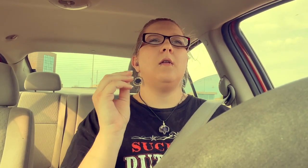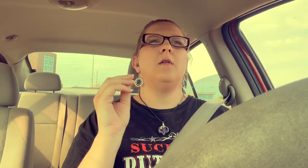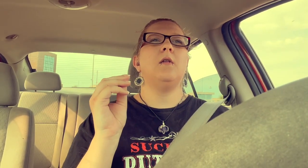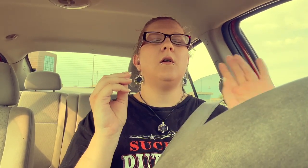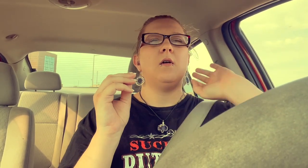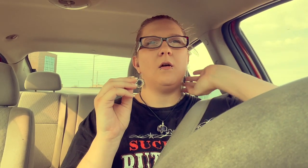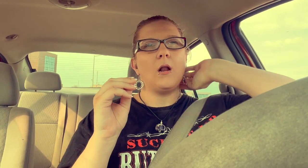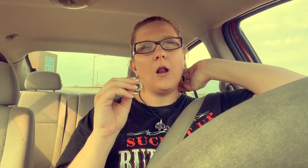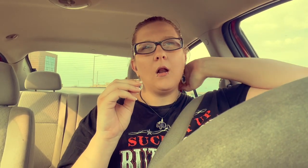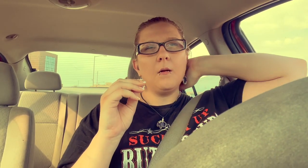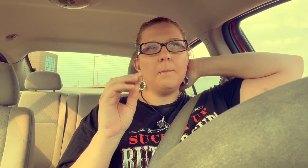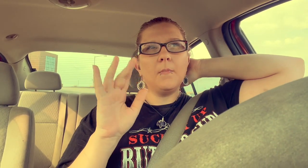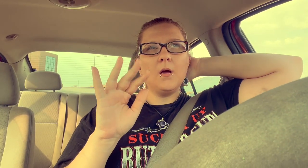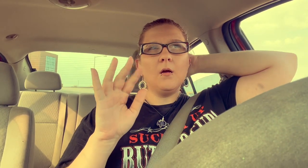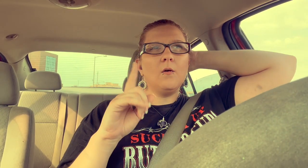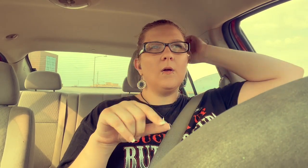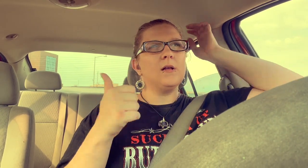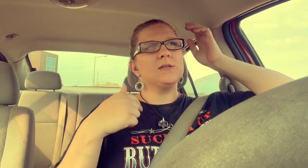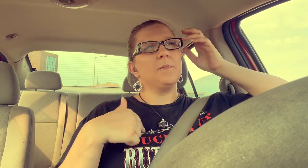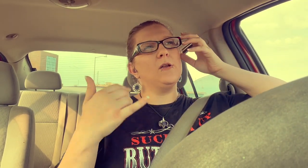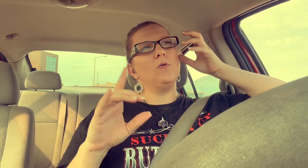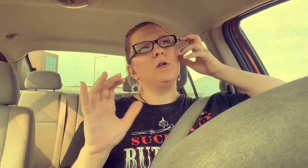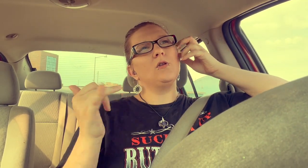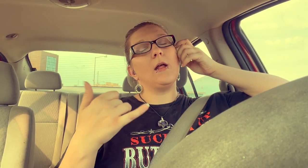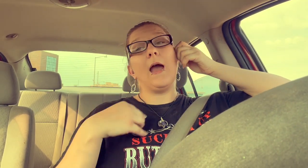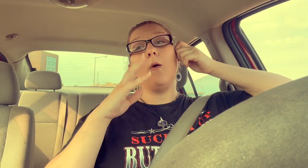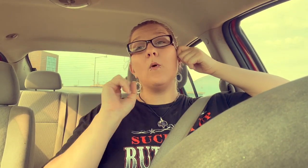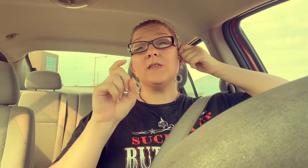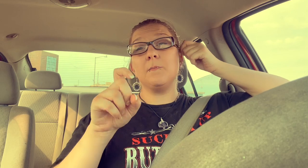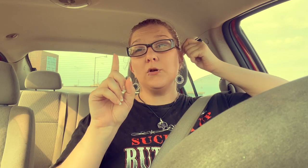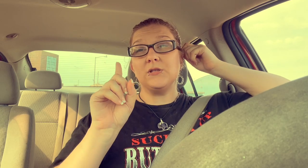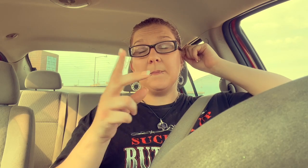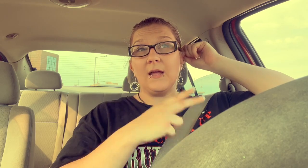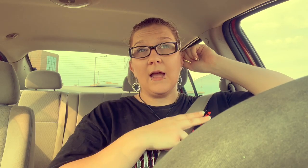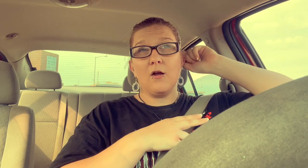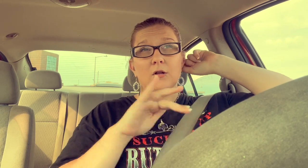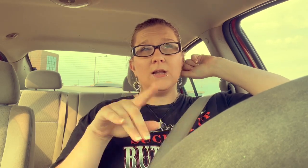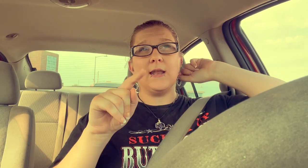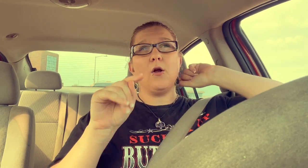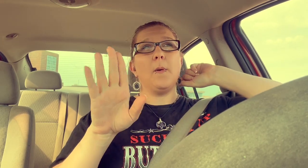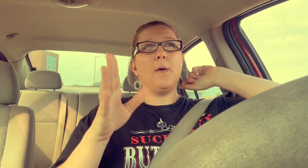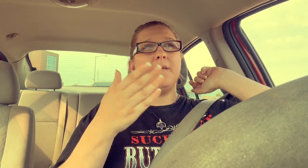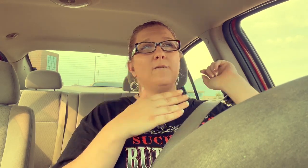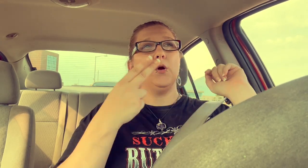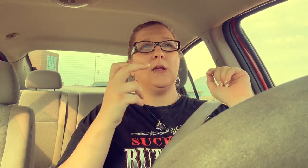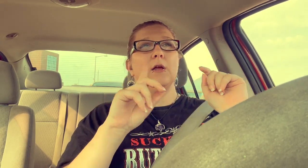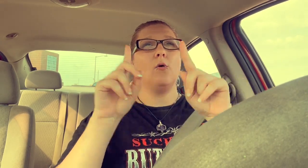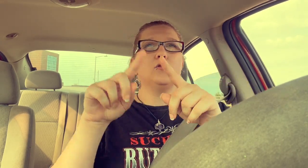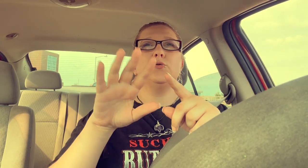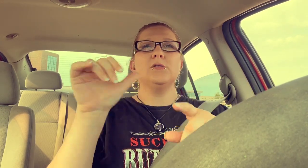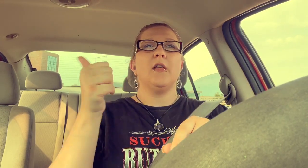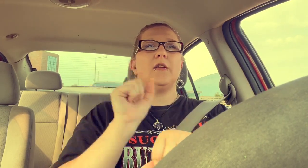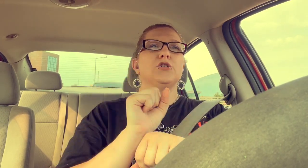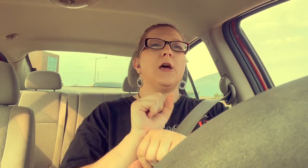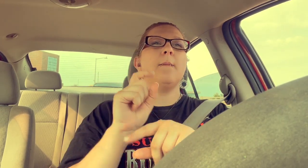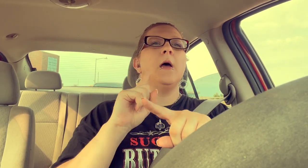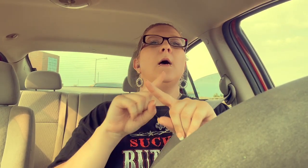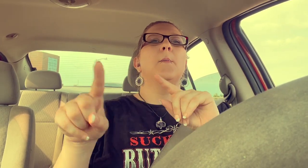And what else am I doing today? I was supposed to meet Harold at Taco Bell before he goes to his other job. But